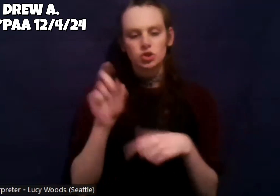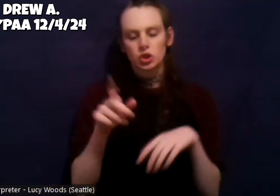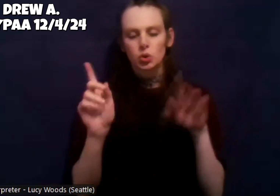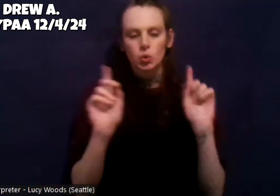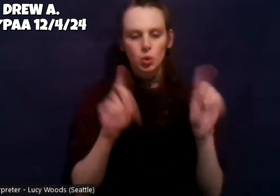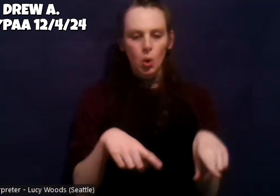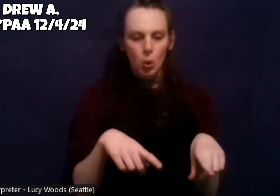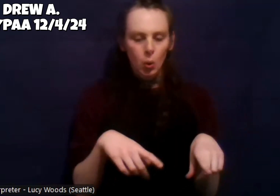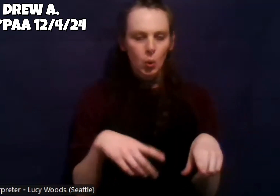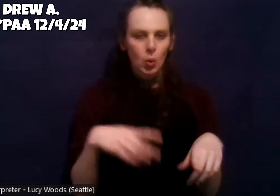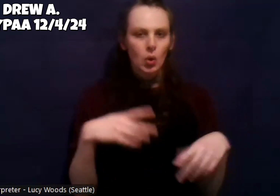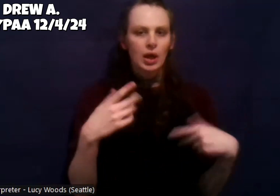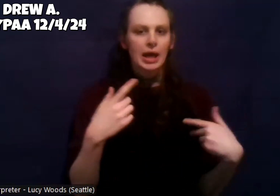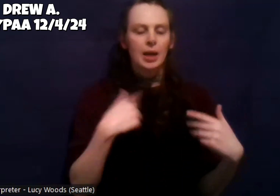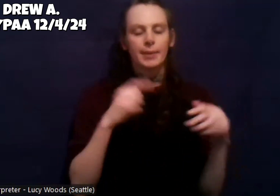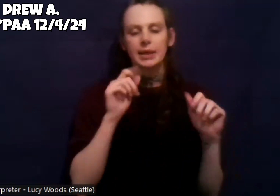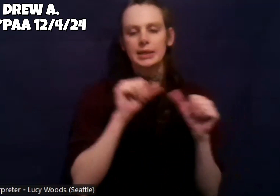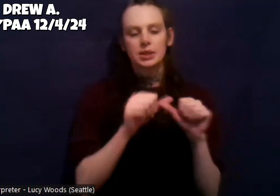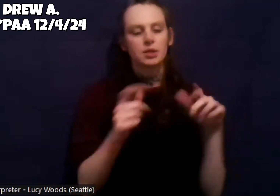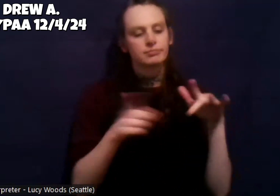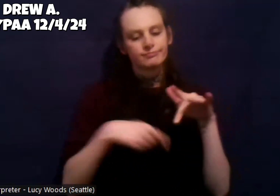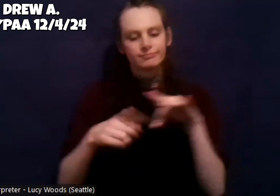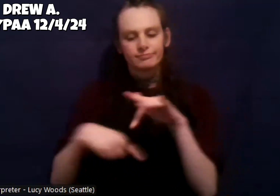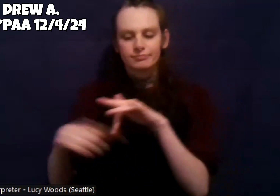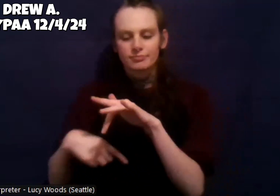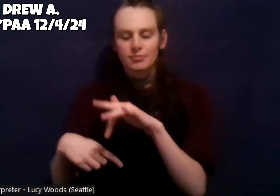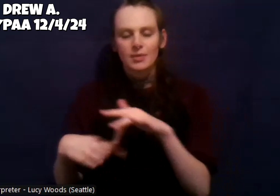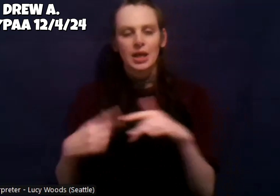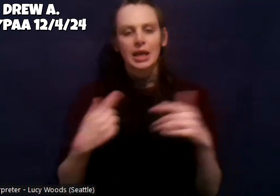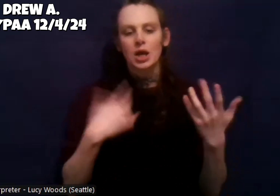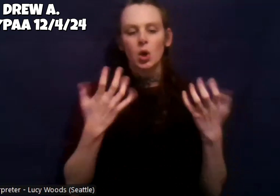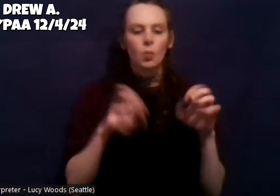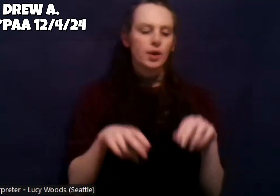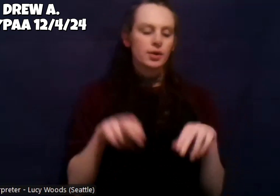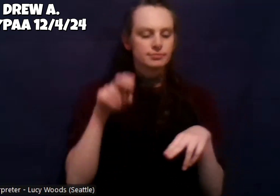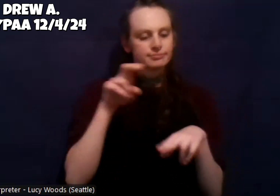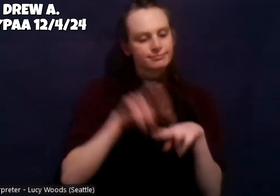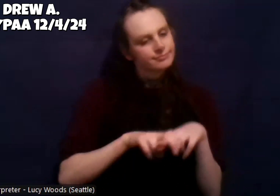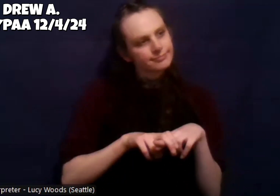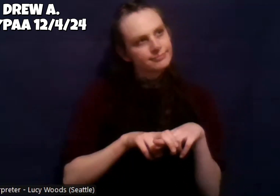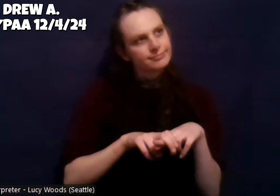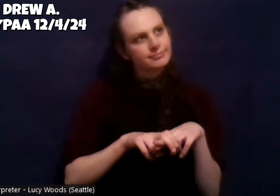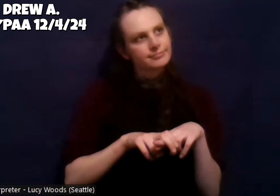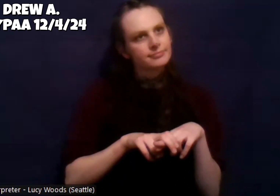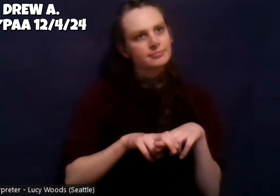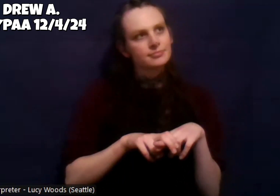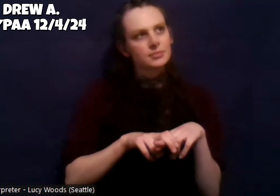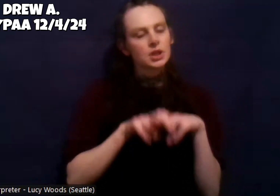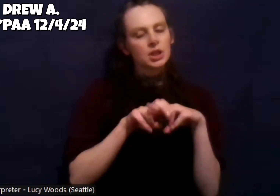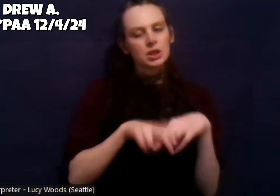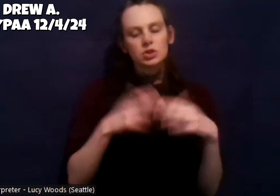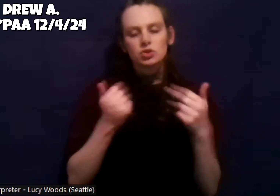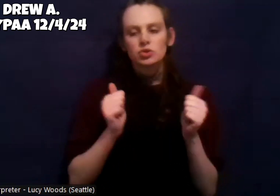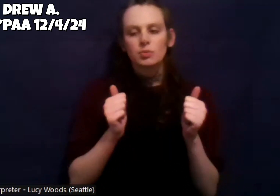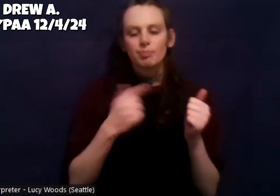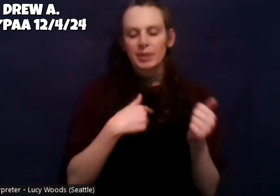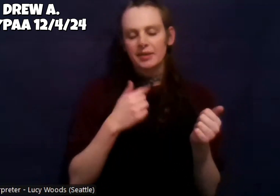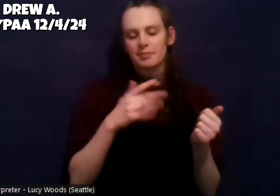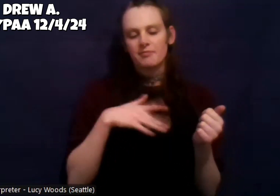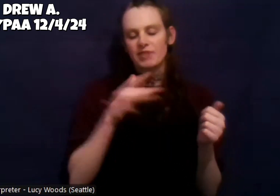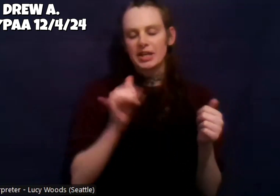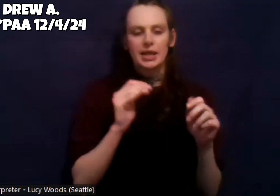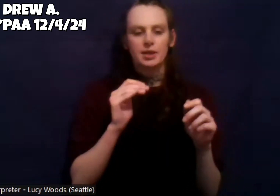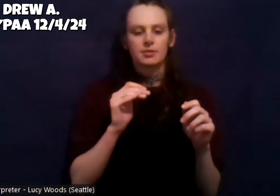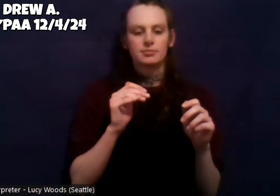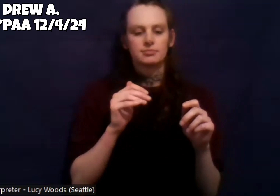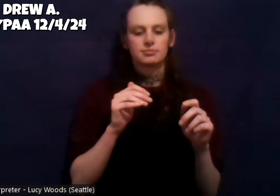like sitting in the chair of like the supportive family member being told like, oh, the alcoholic does this, and the alcoholic, like I felt like a fraud. So I didn't like